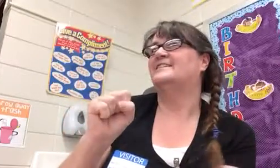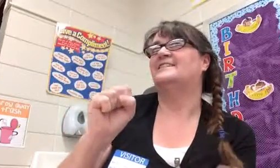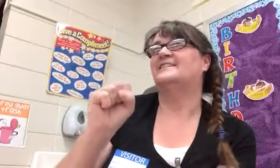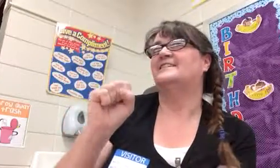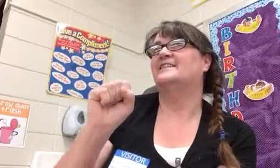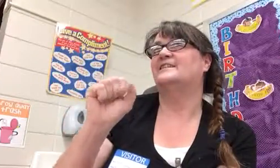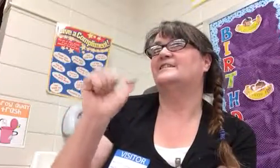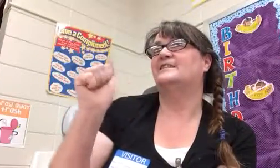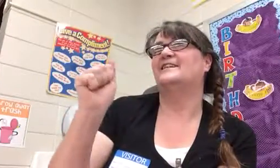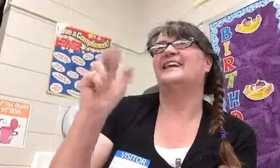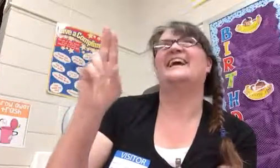name is Ava.